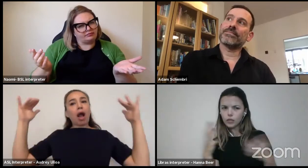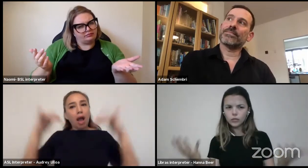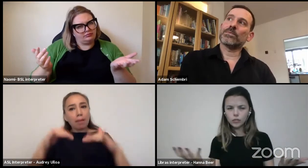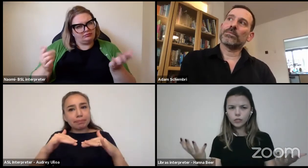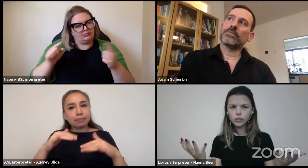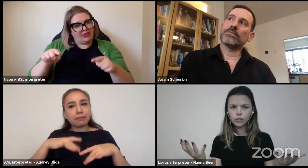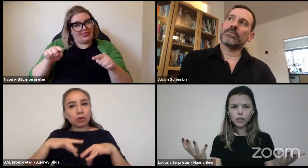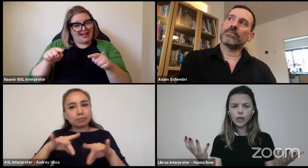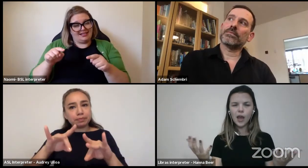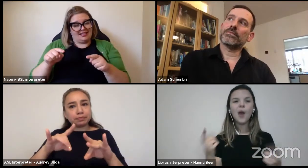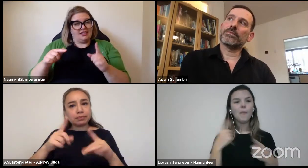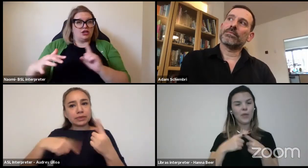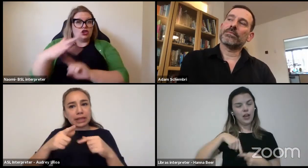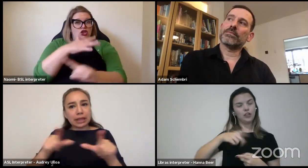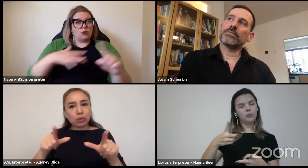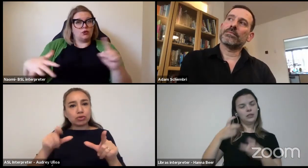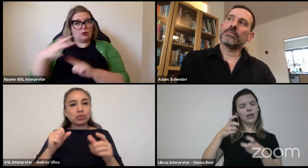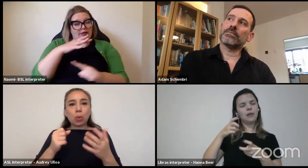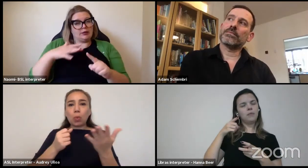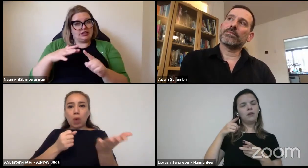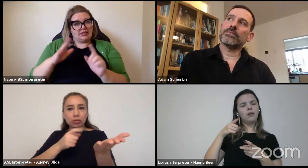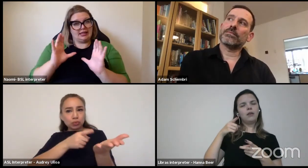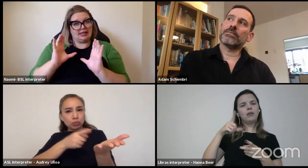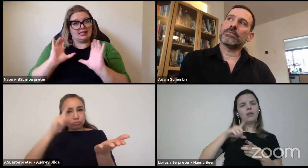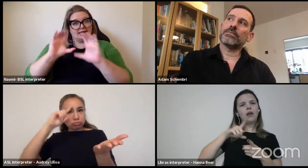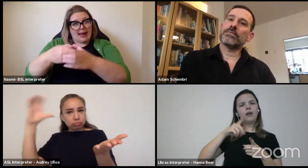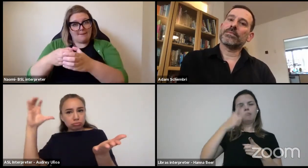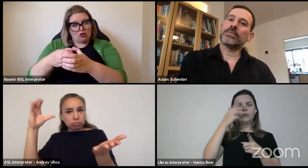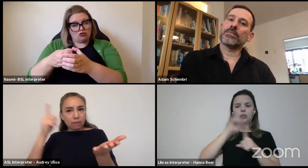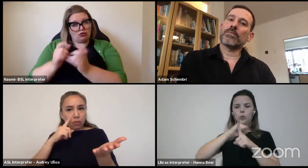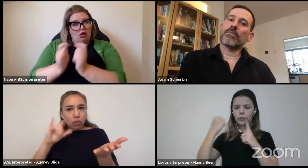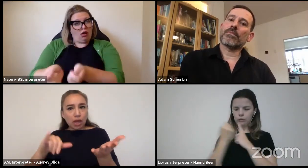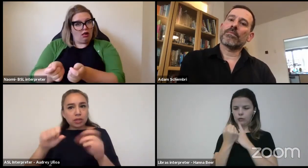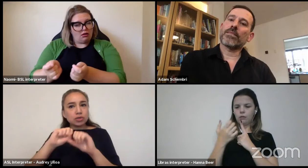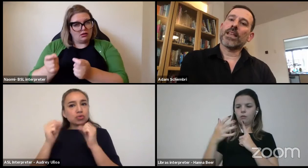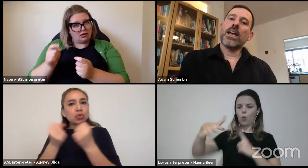sociolinguistic typological view that you are assuming?